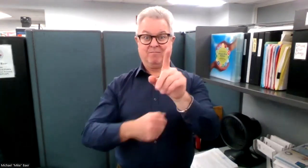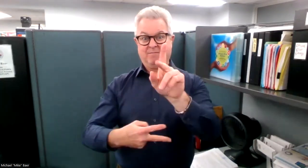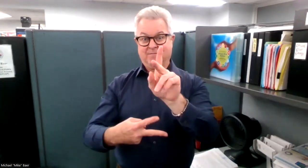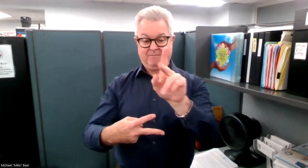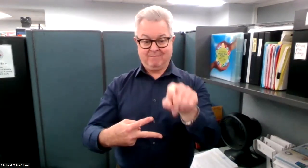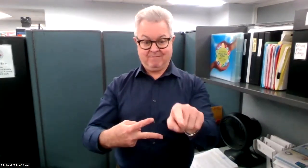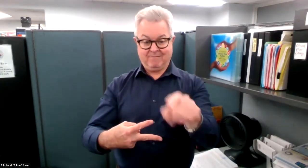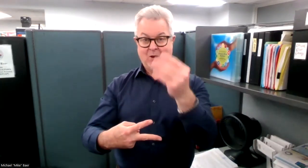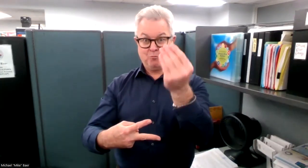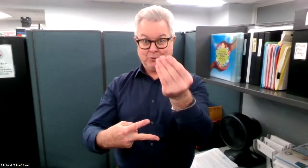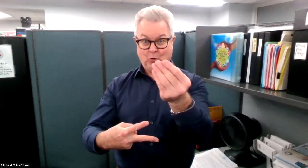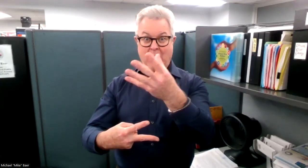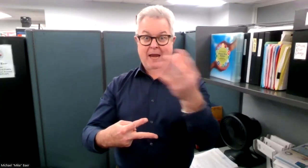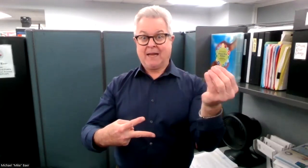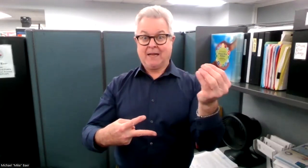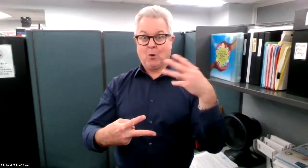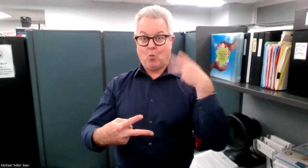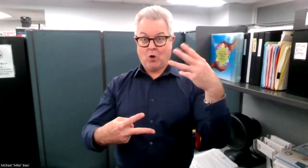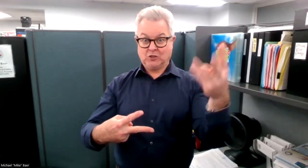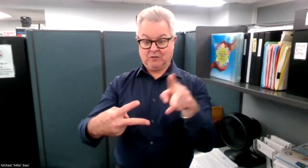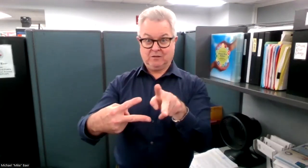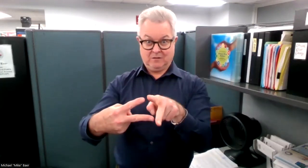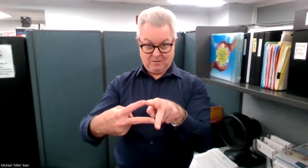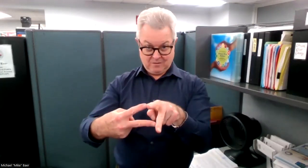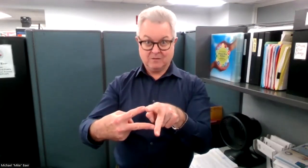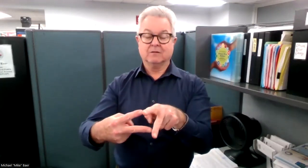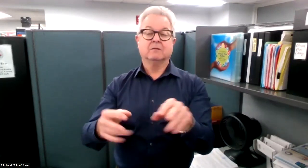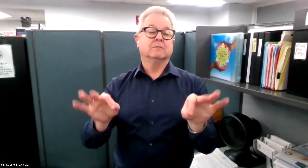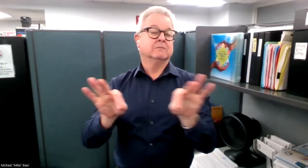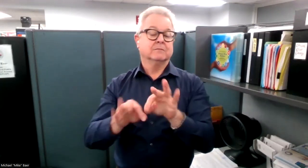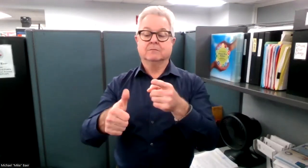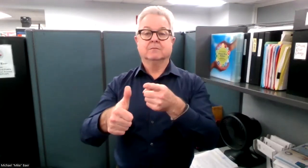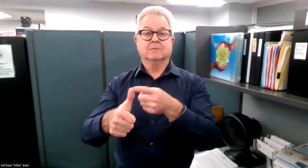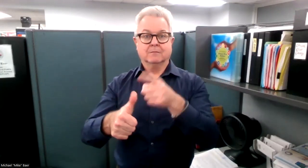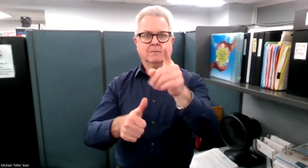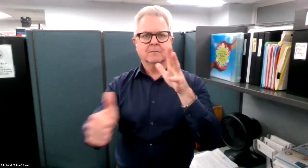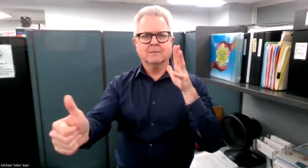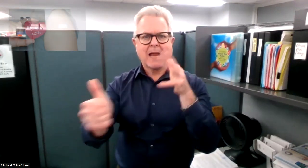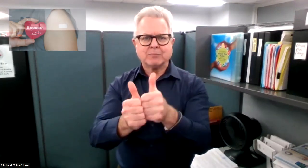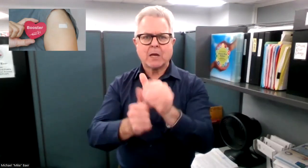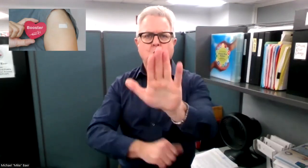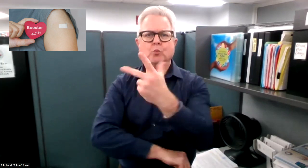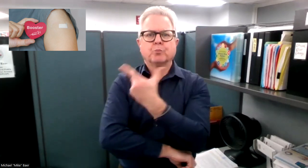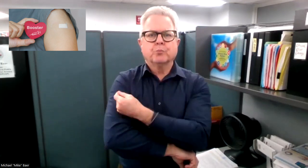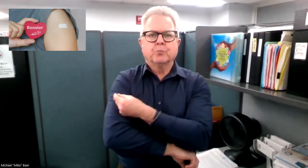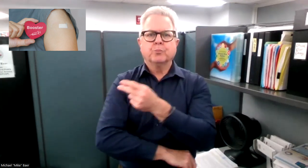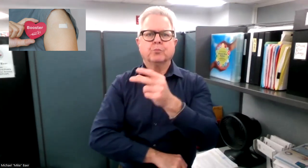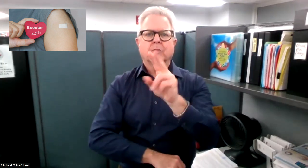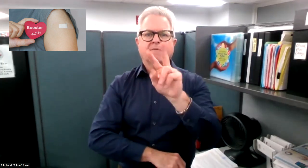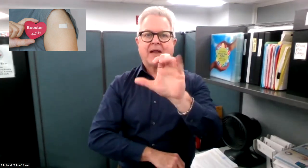recommendations. Now, for the following counties of Bristol and Washington County, it is important that we be updated with